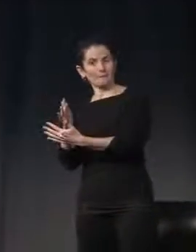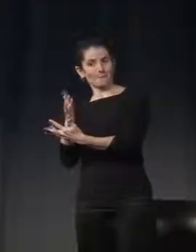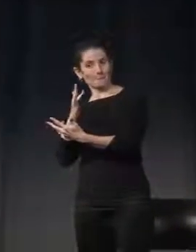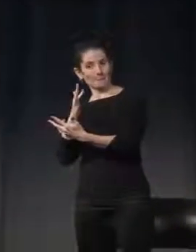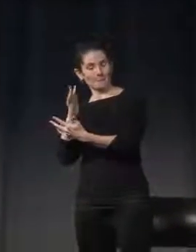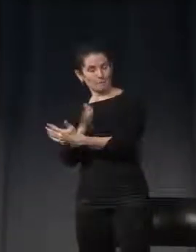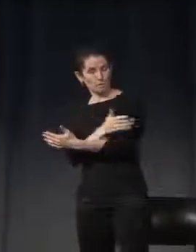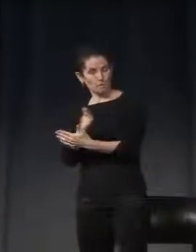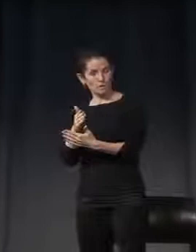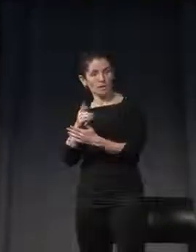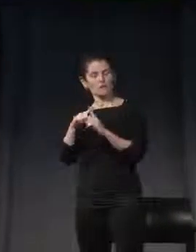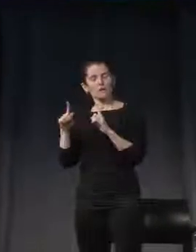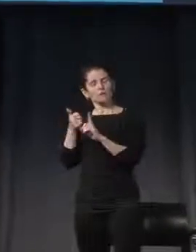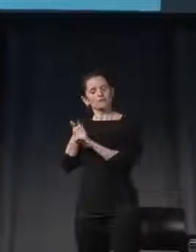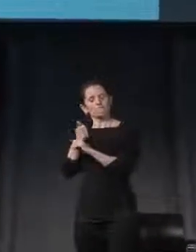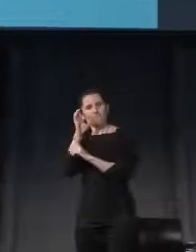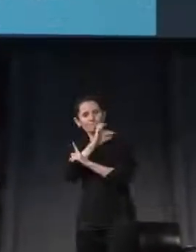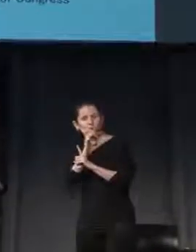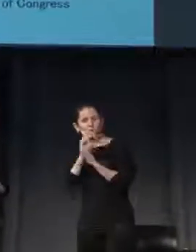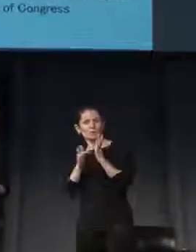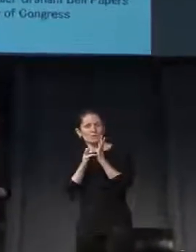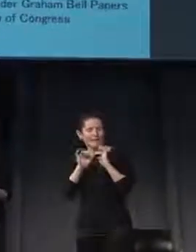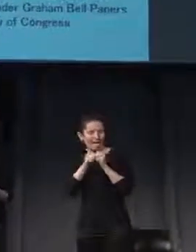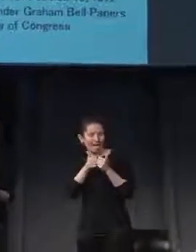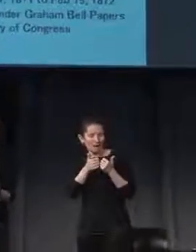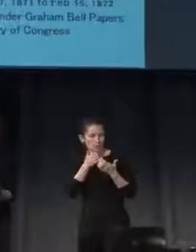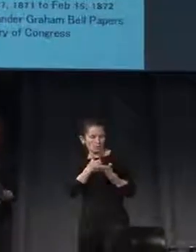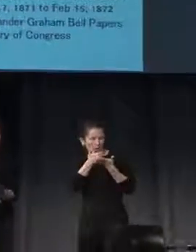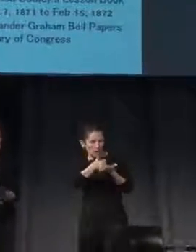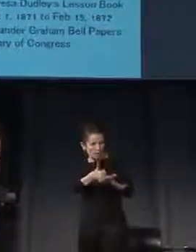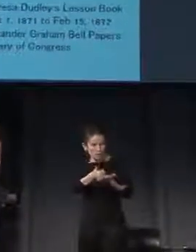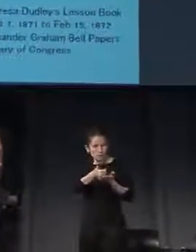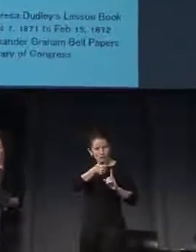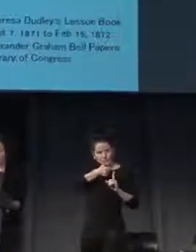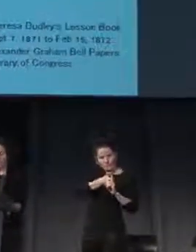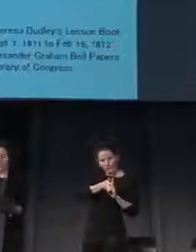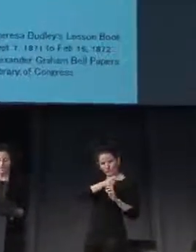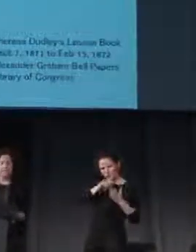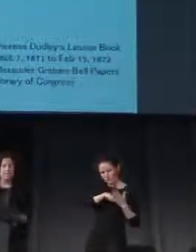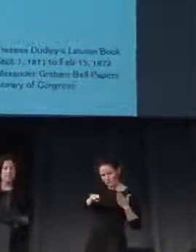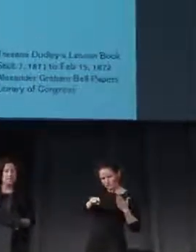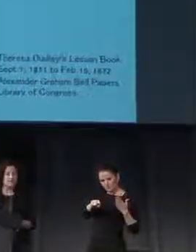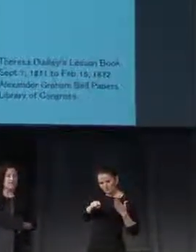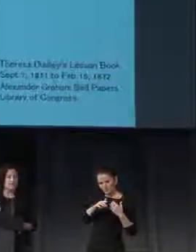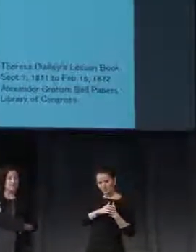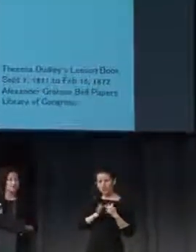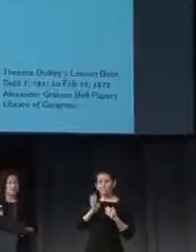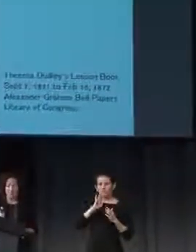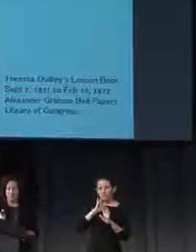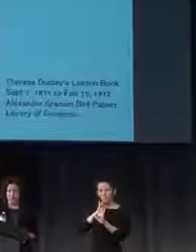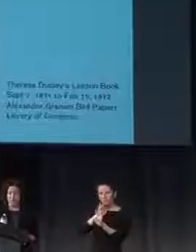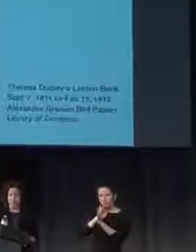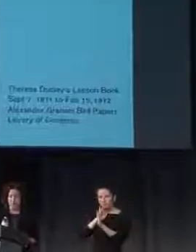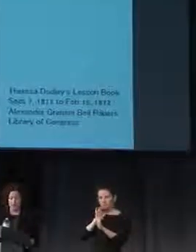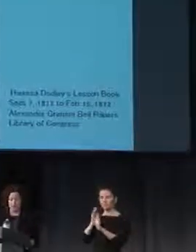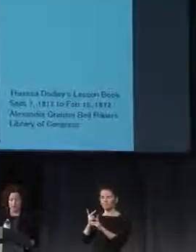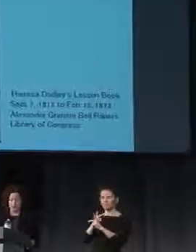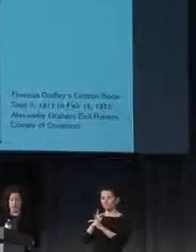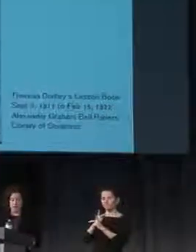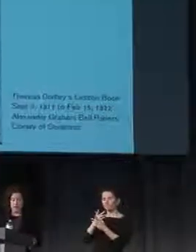inward self-correction. Dudley held one hand to his throat and another to her own to get a sense of pitch and